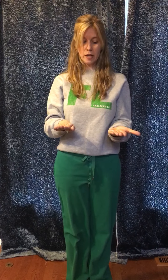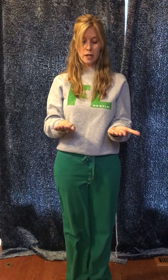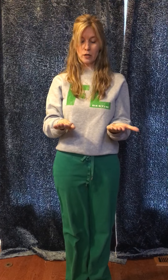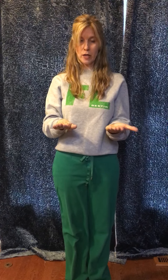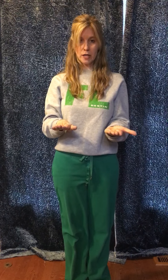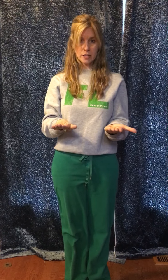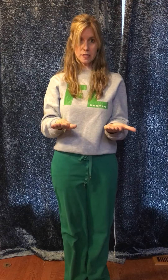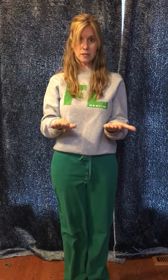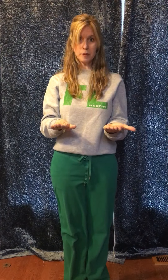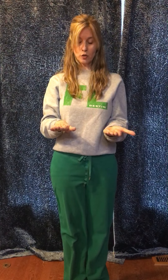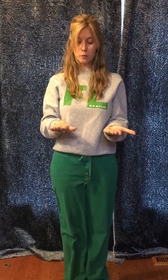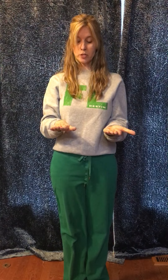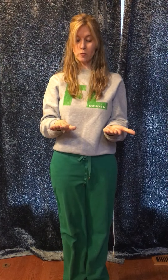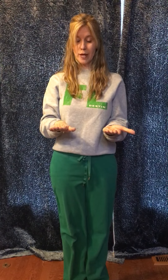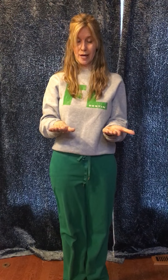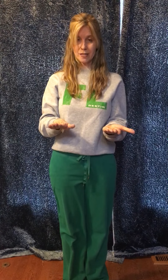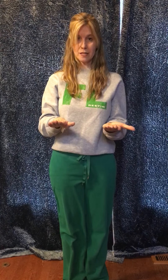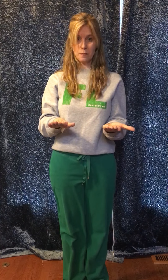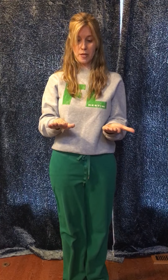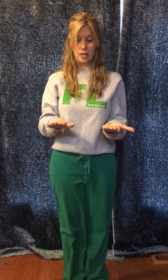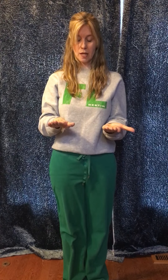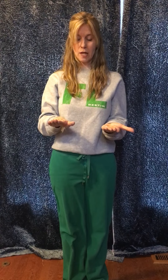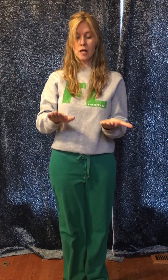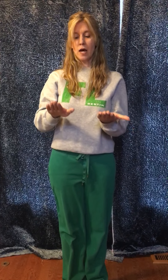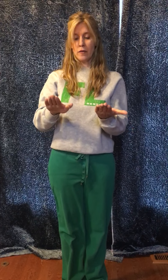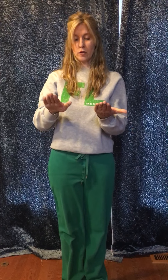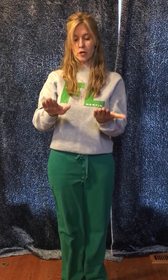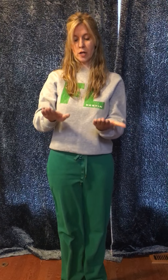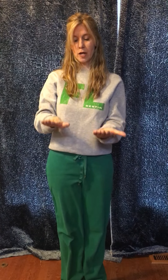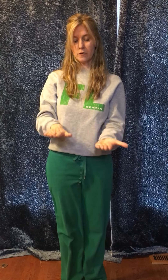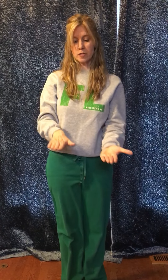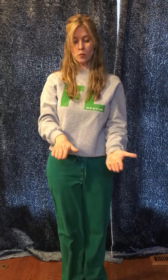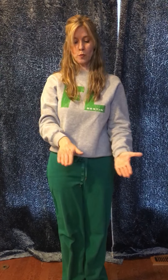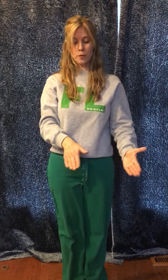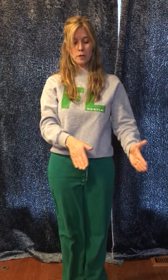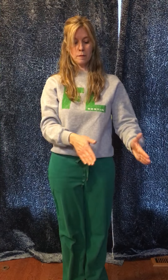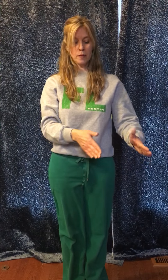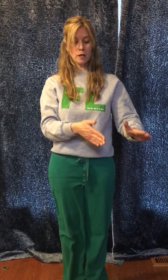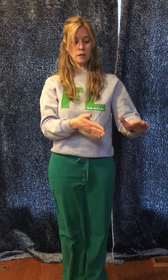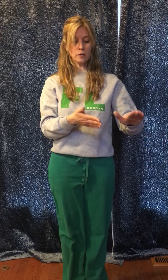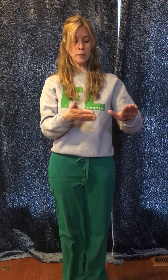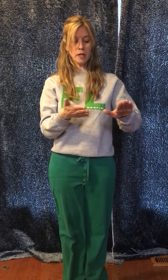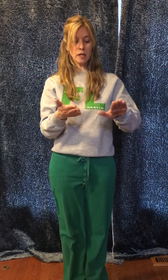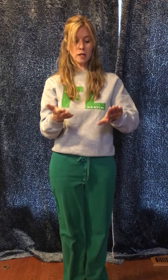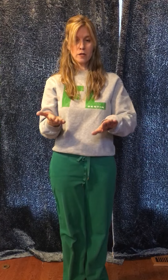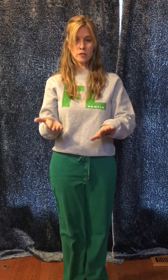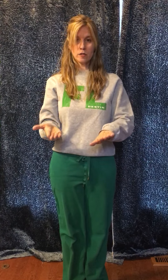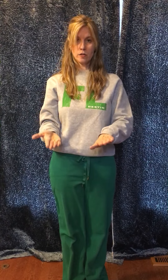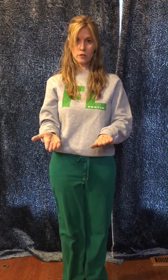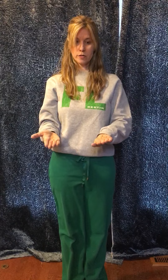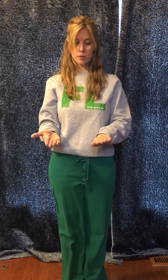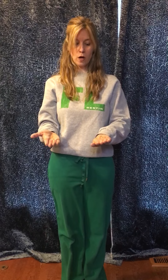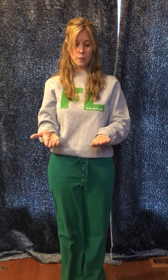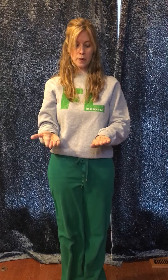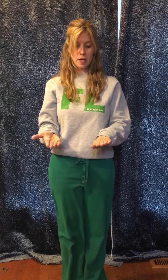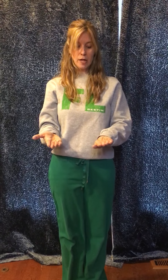and you can't see the blue, but you can see the pink. And then you're going to kind of swoop them a little bit so that you swap. Now